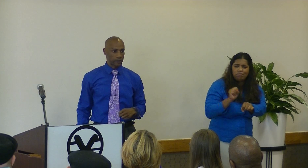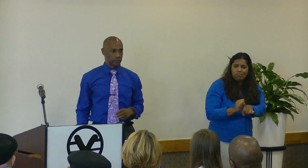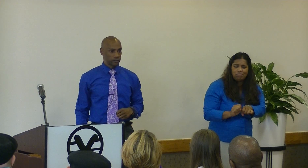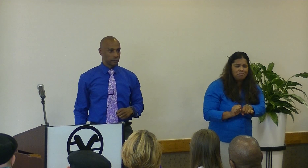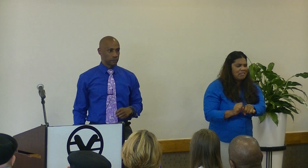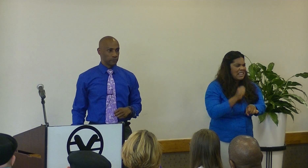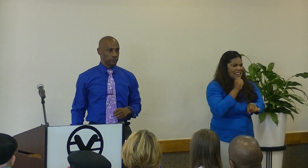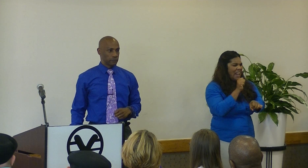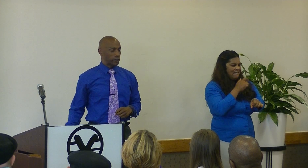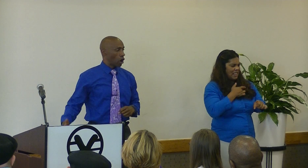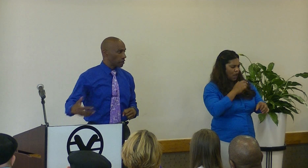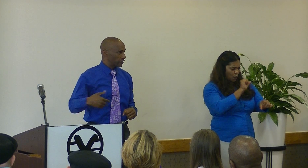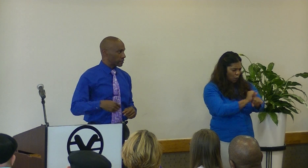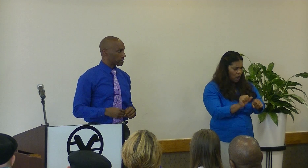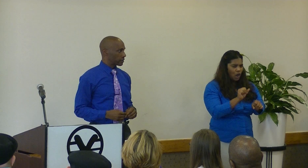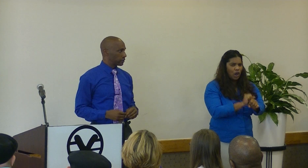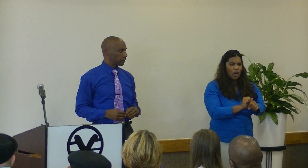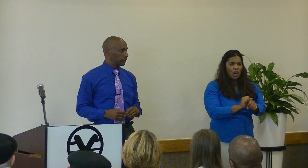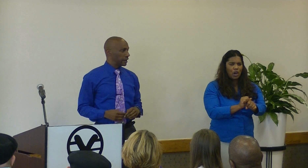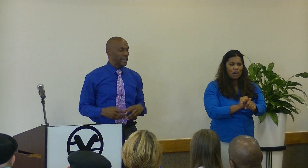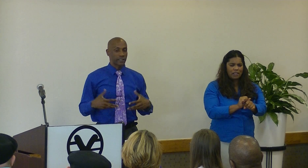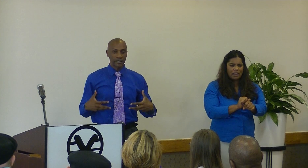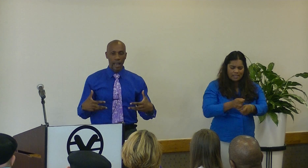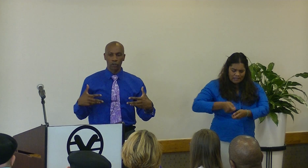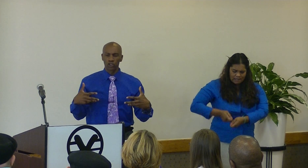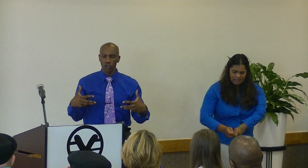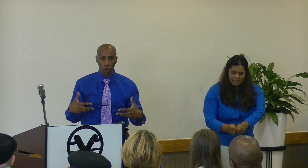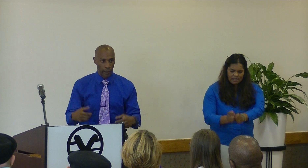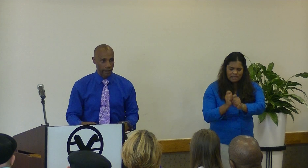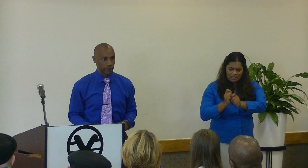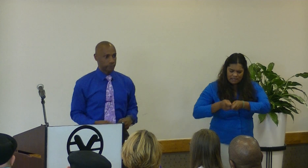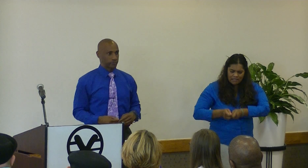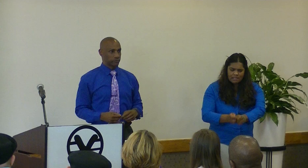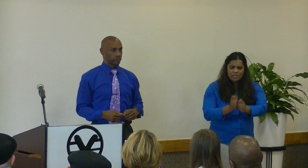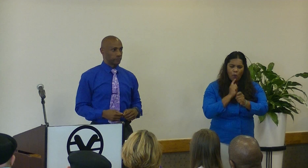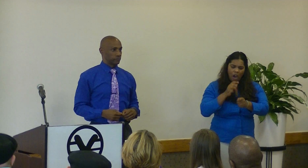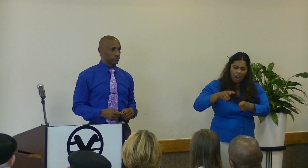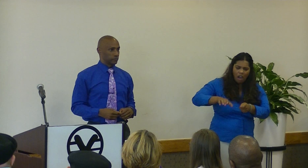pick and harvest. It's